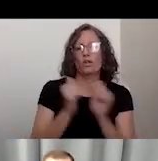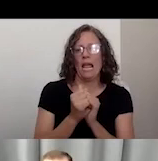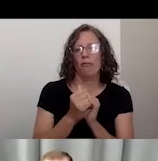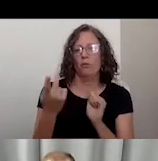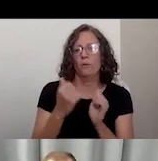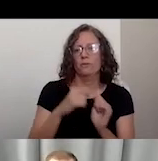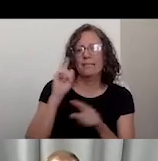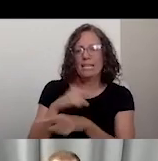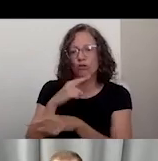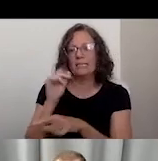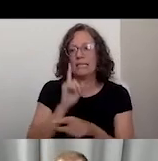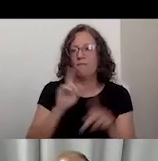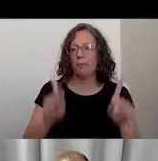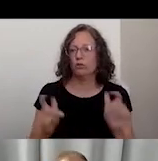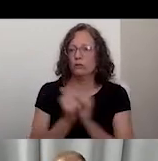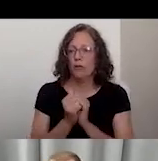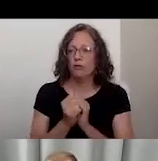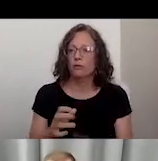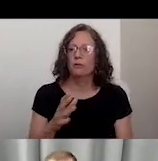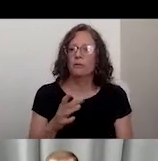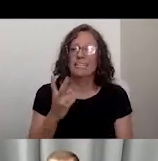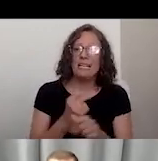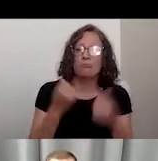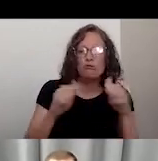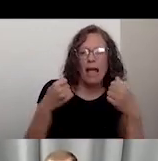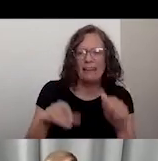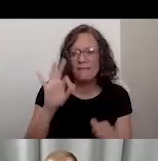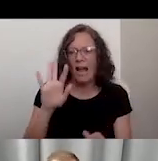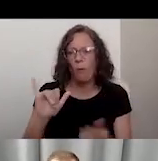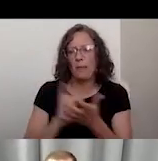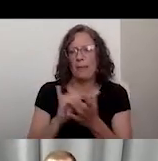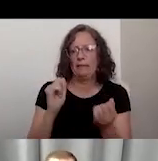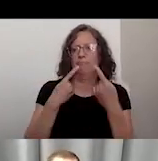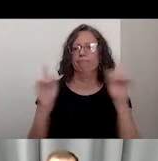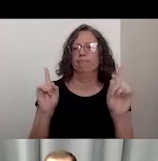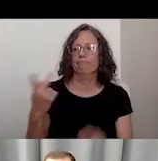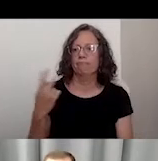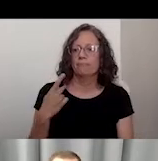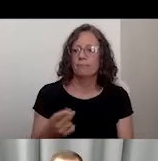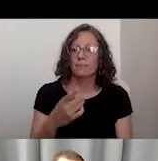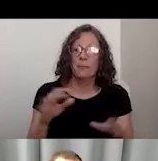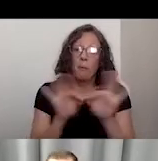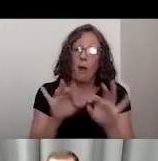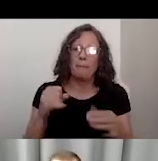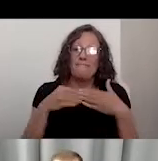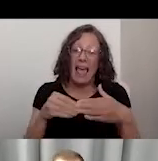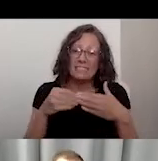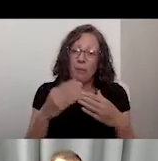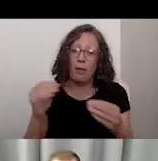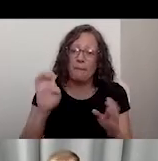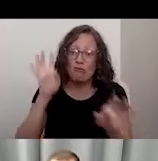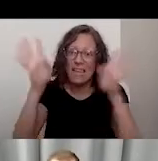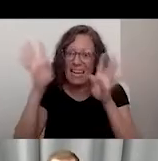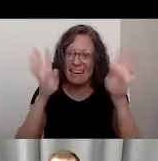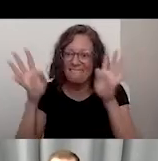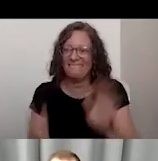So once we figure out how to communicate effectively, we'll just work together and do that. It may take a minute to try to figure out what works for